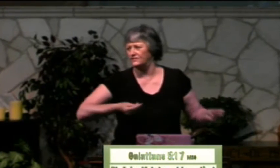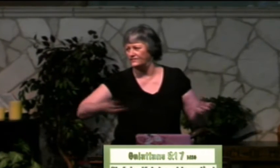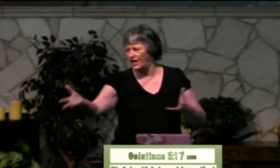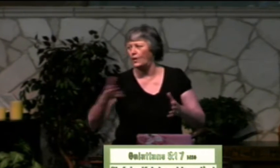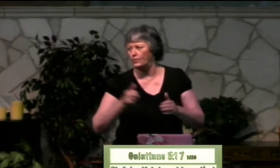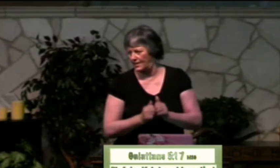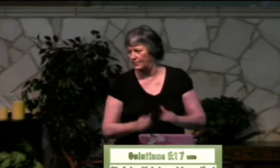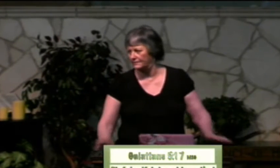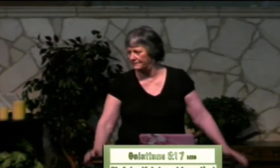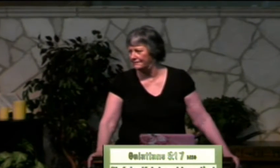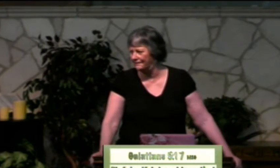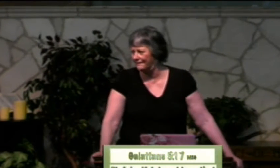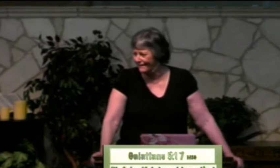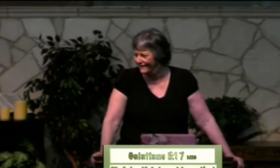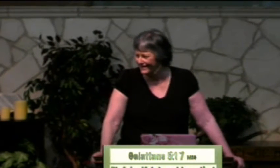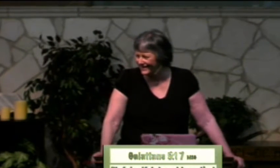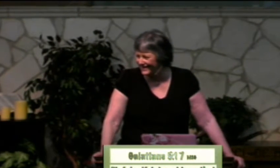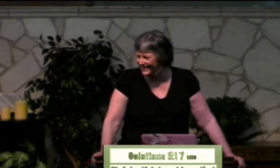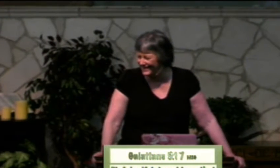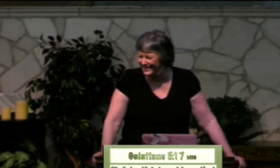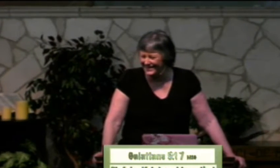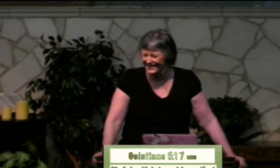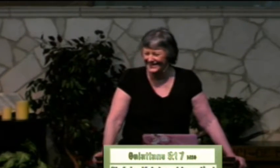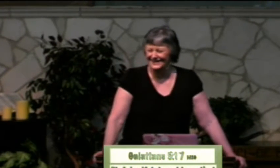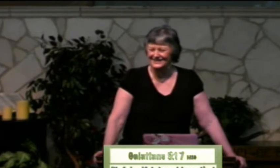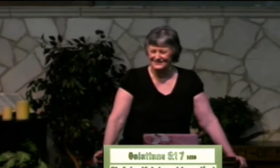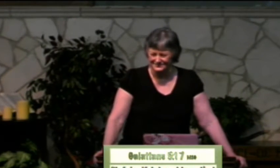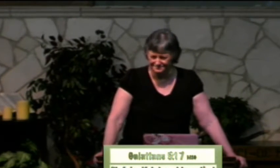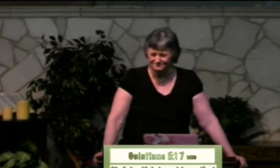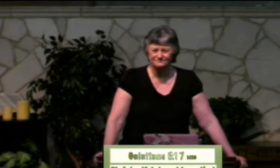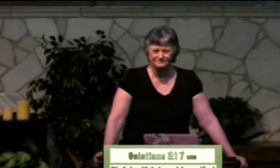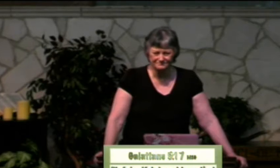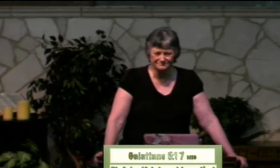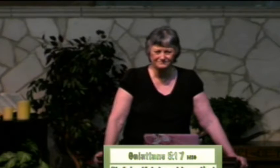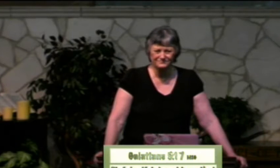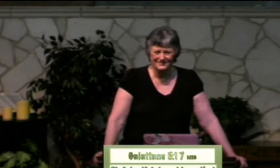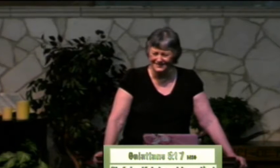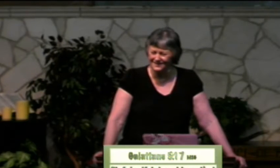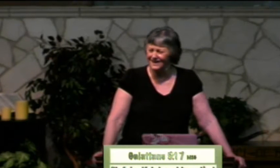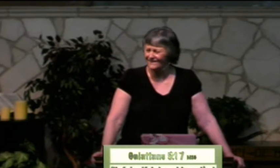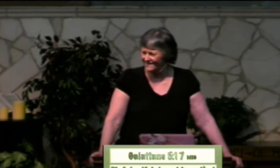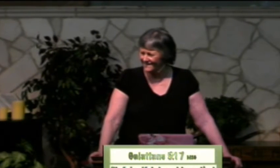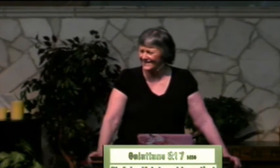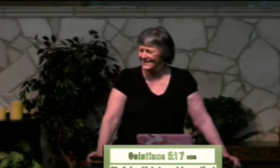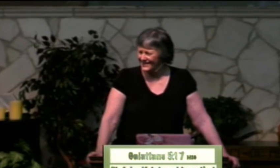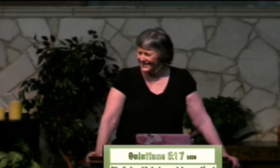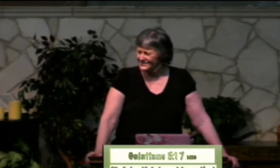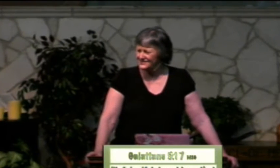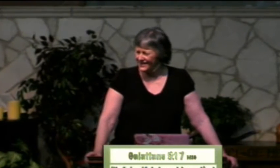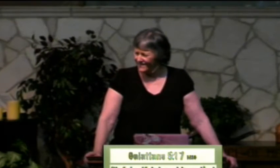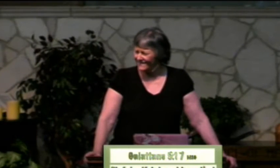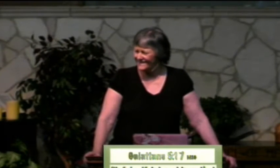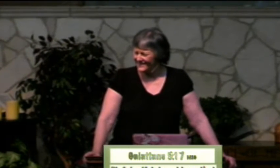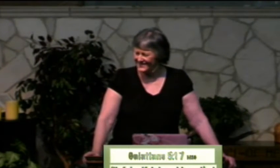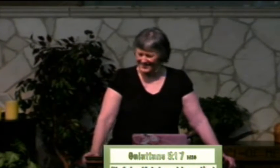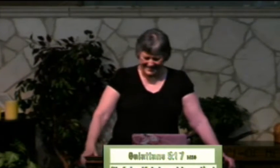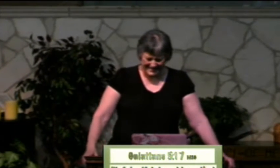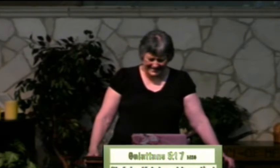flow with. You know. it's